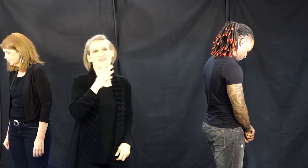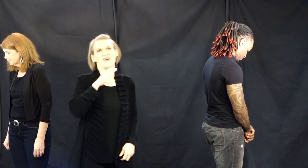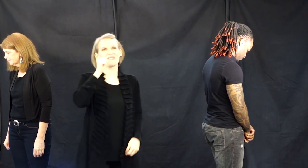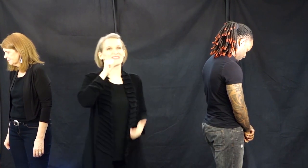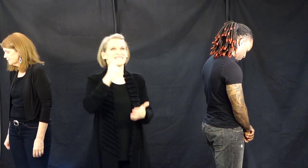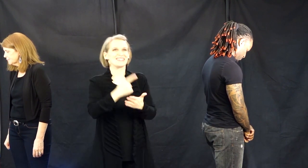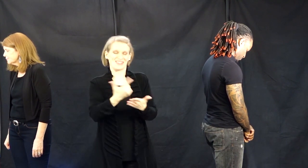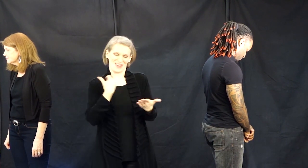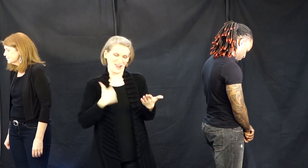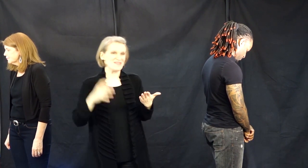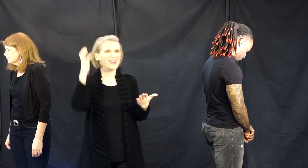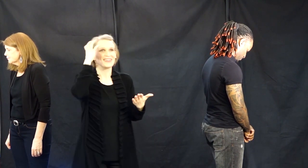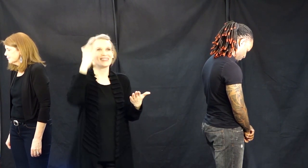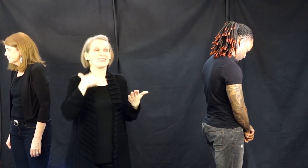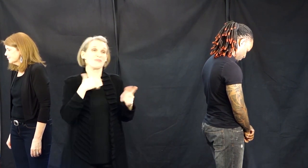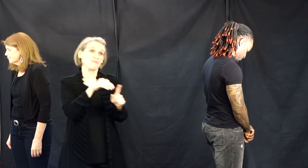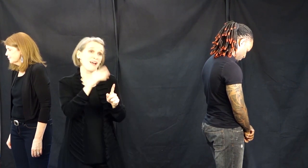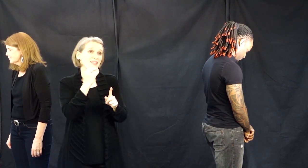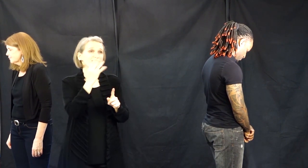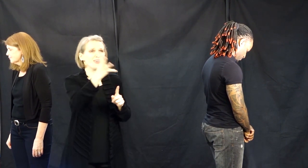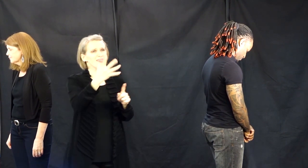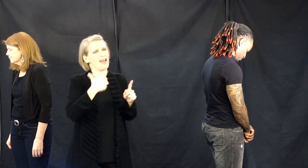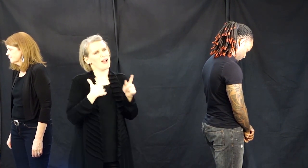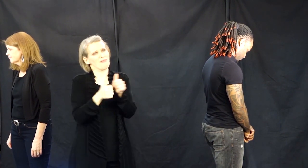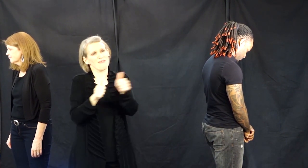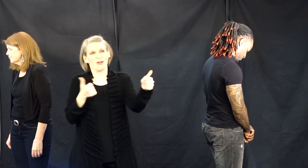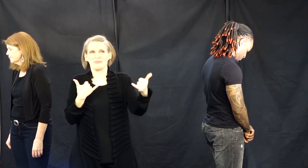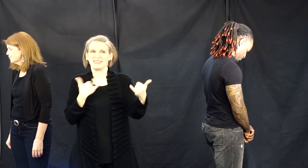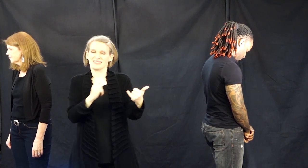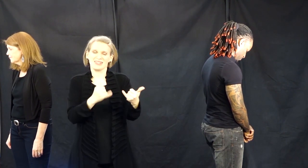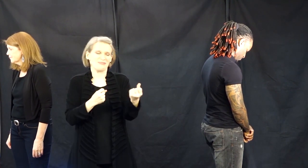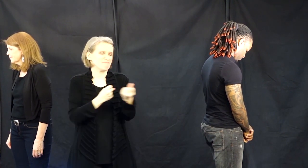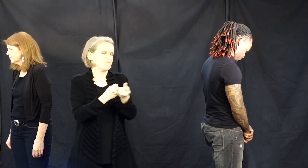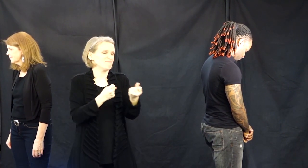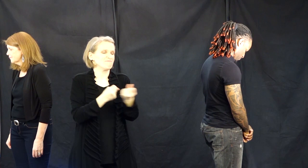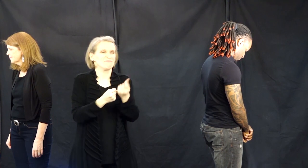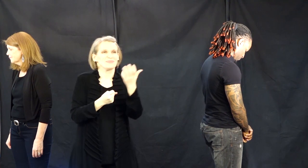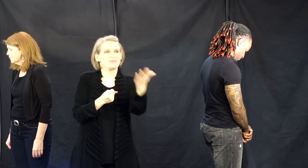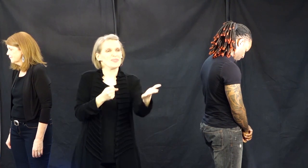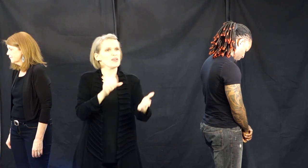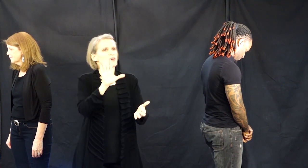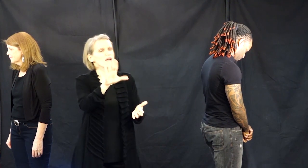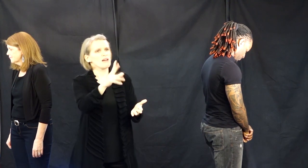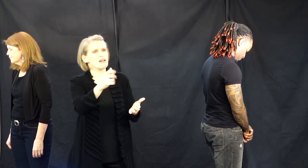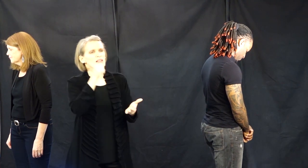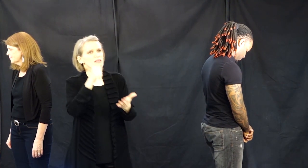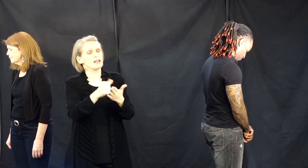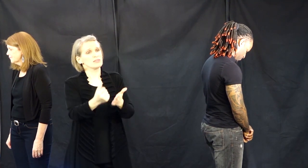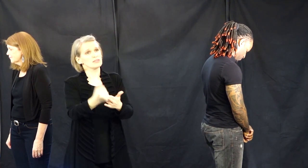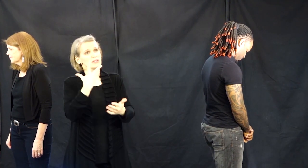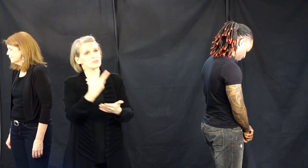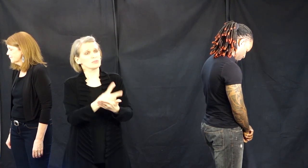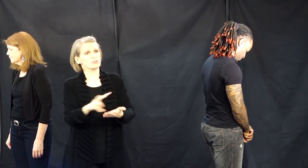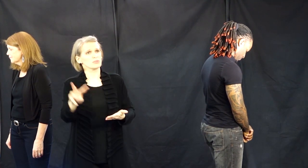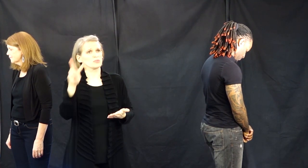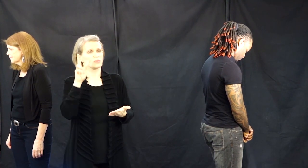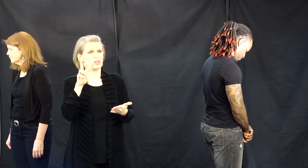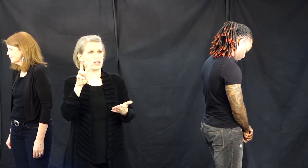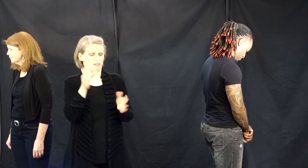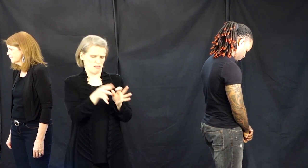Angelica, reminds you there's someone in your corner all the way across the sea. In a letter I received from you 2 weeks ago, I noticed a comma in